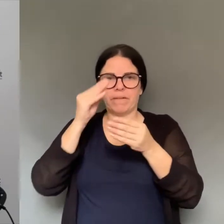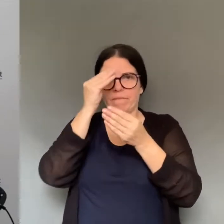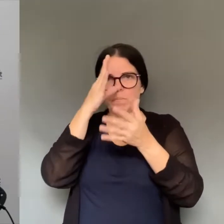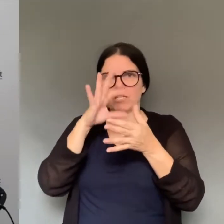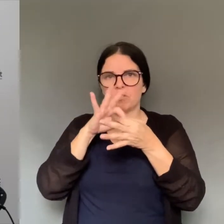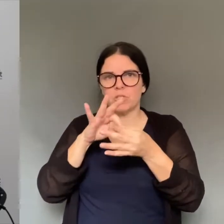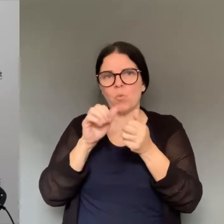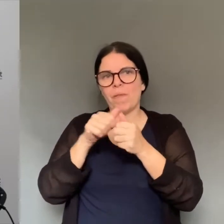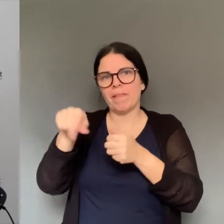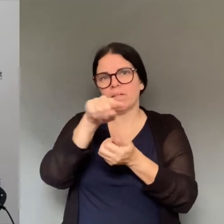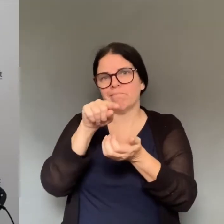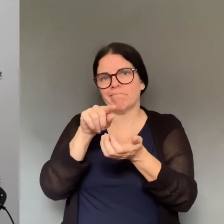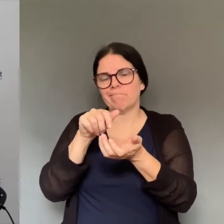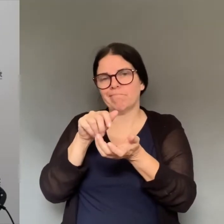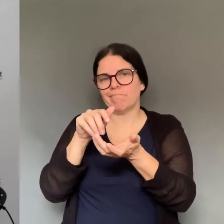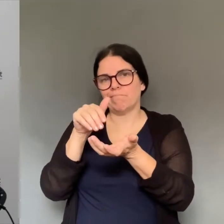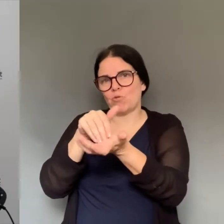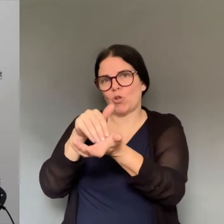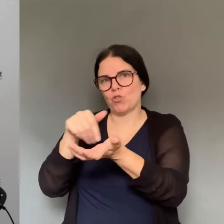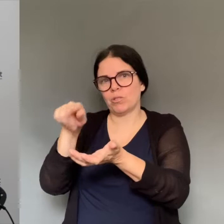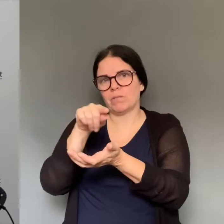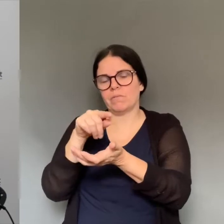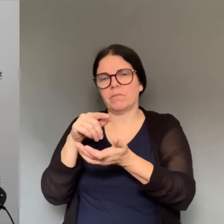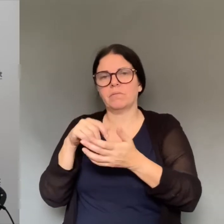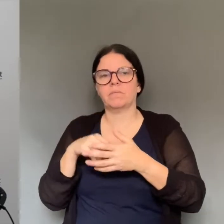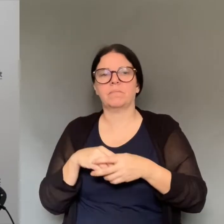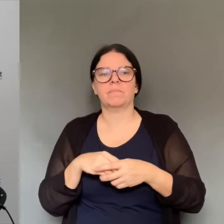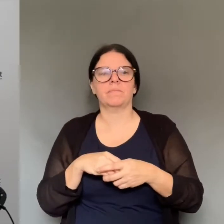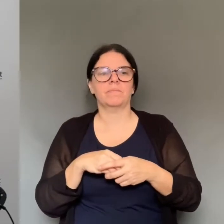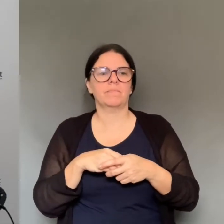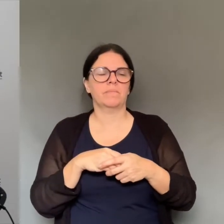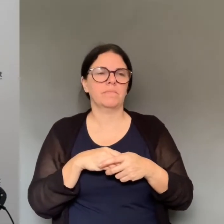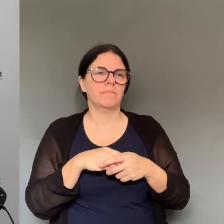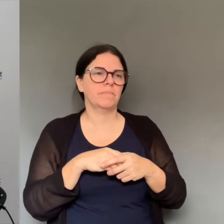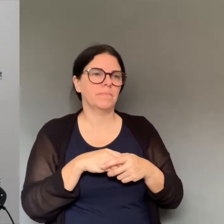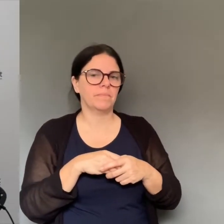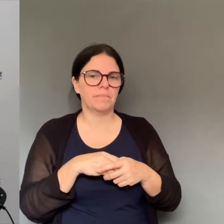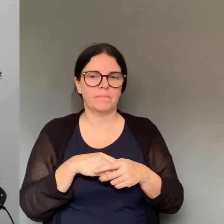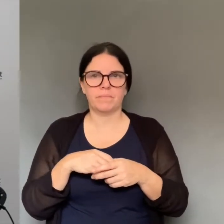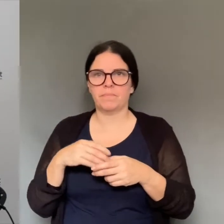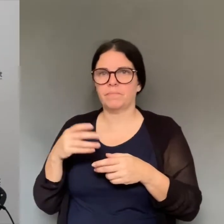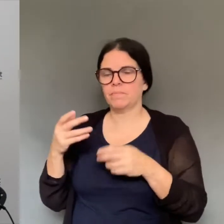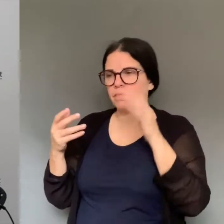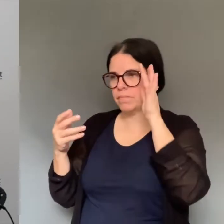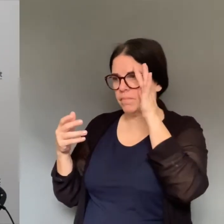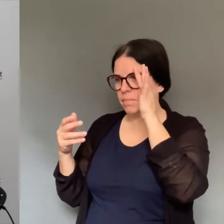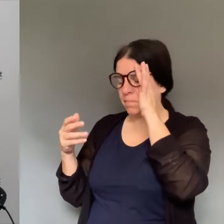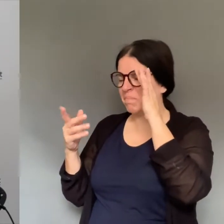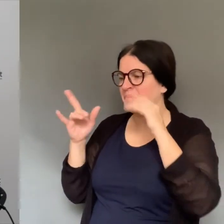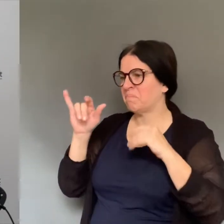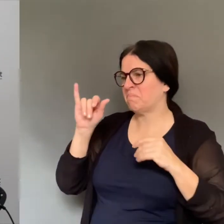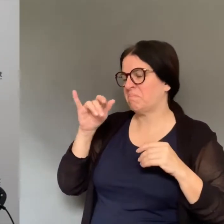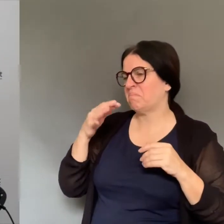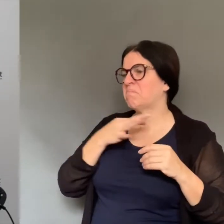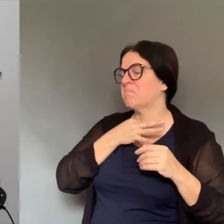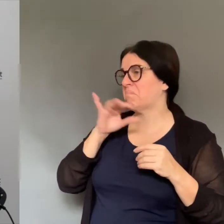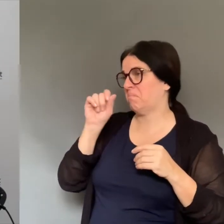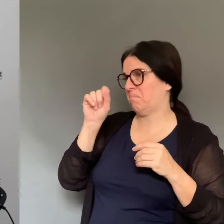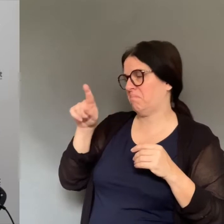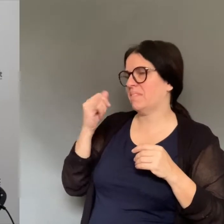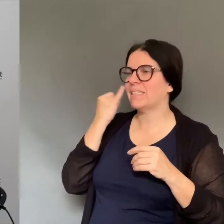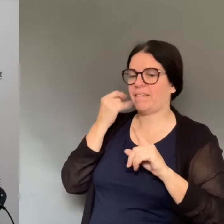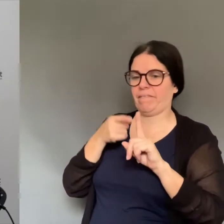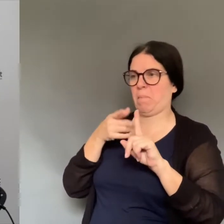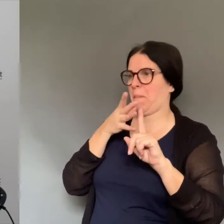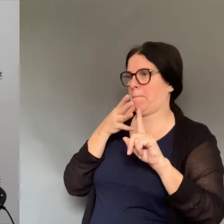that communication will come from the health unit for all the primary care providers in the area. So say there's a mother who has children who are